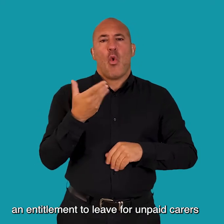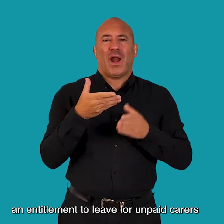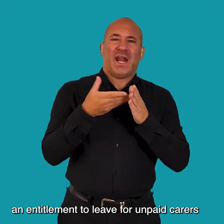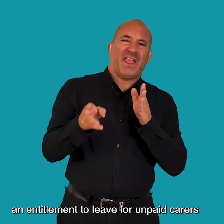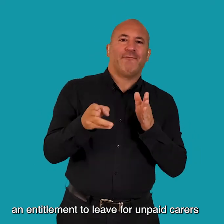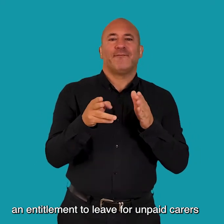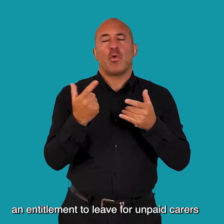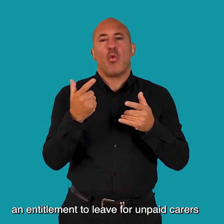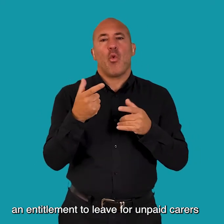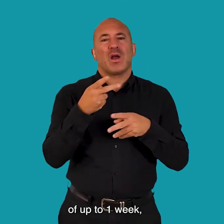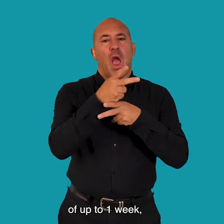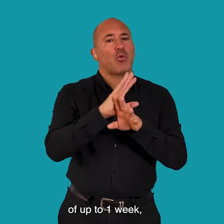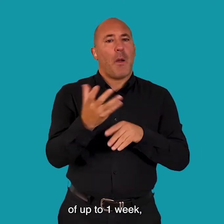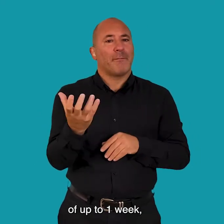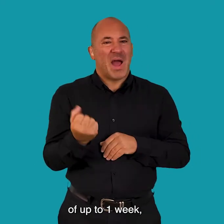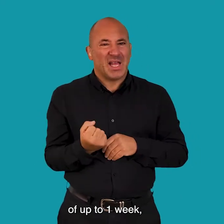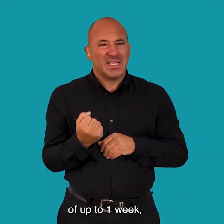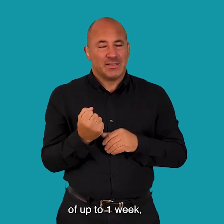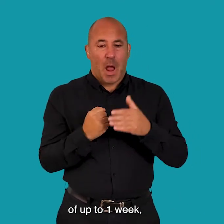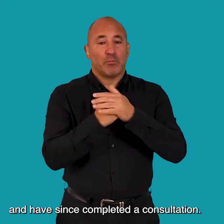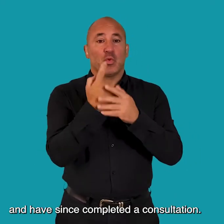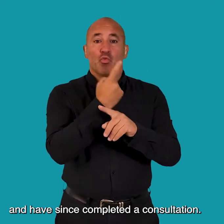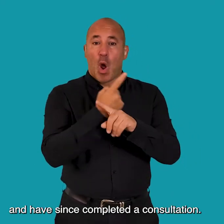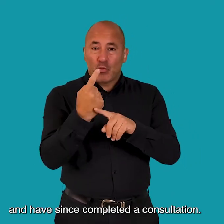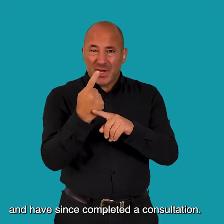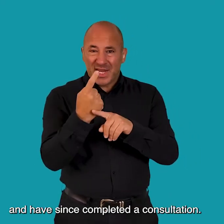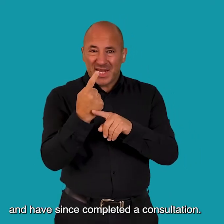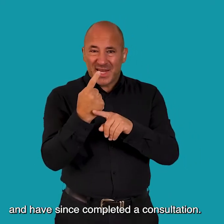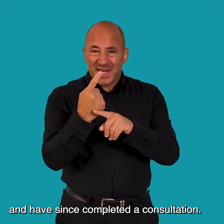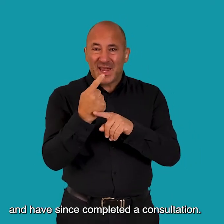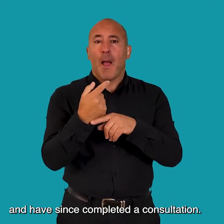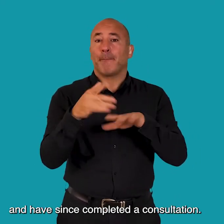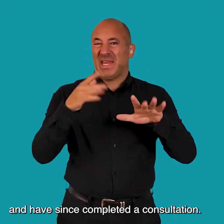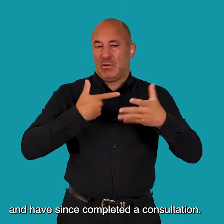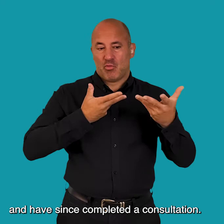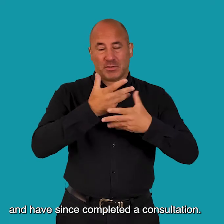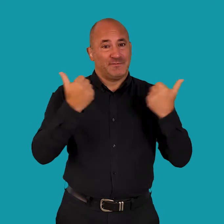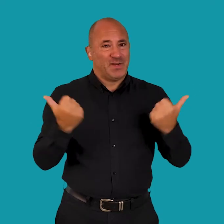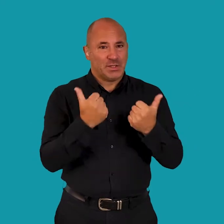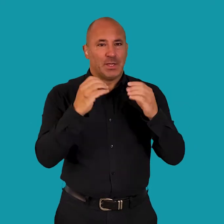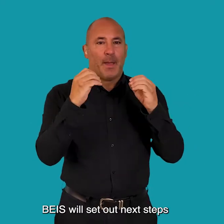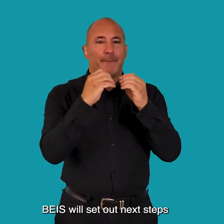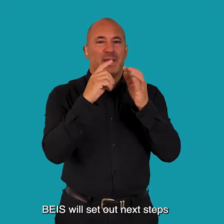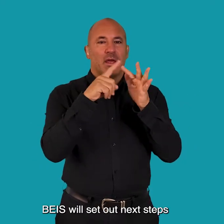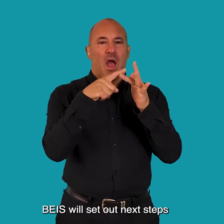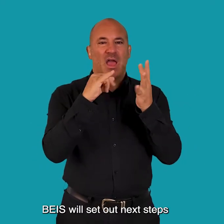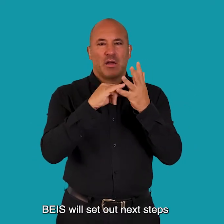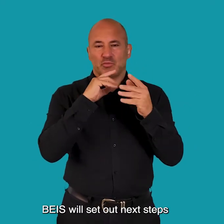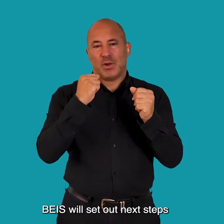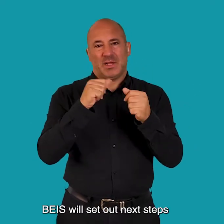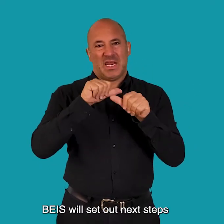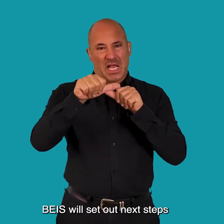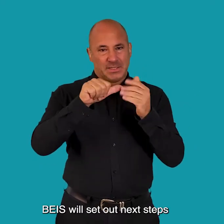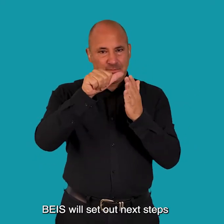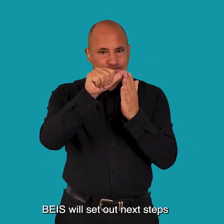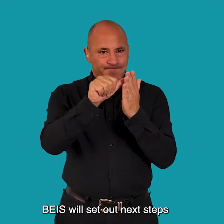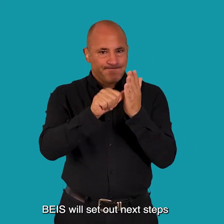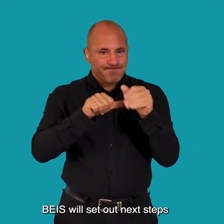unpaid carers of up to 1 week and have since completed a consultation. BEIS will set out next steps